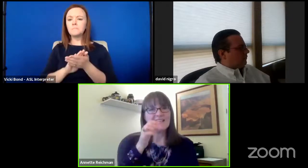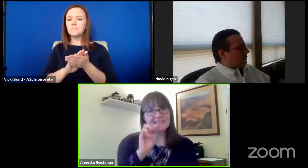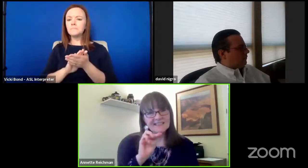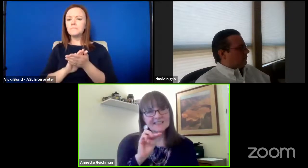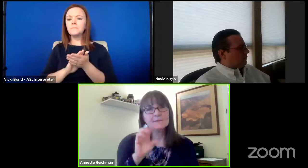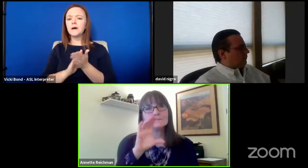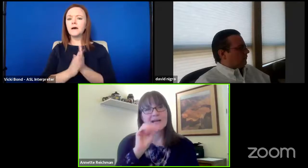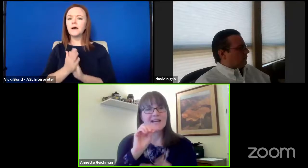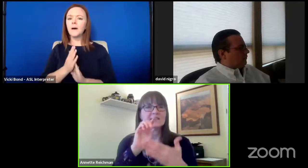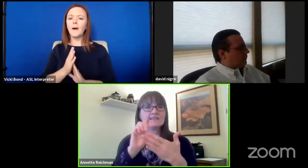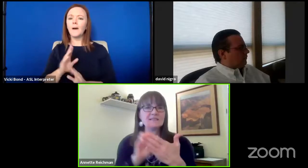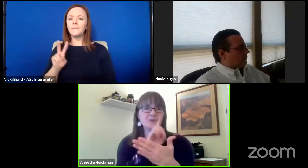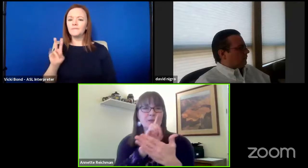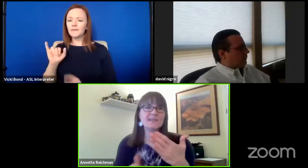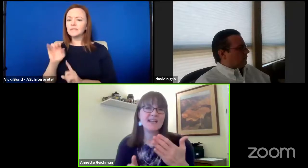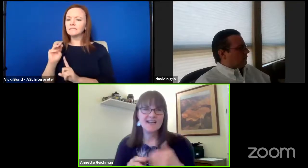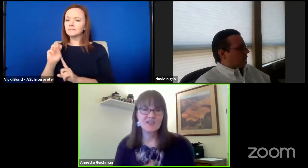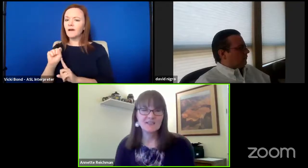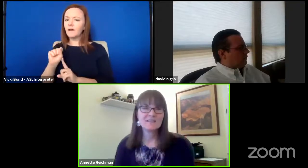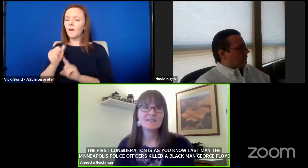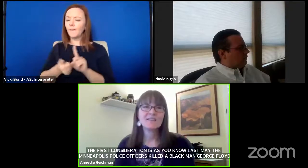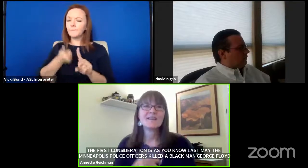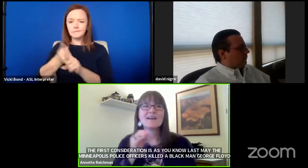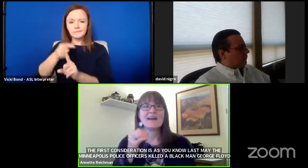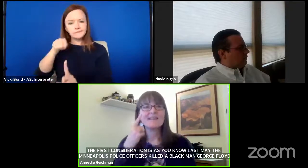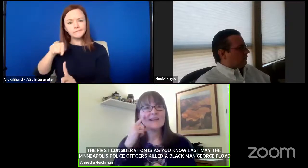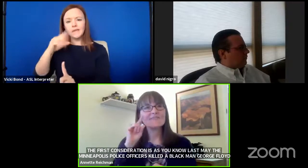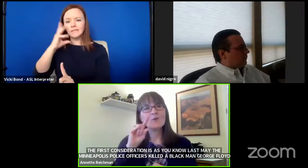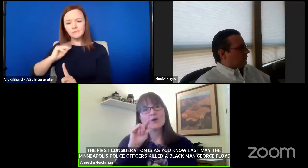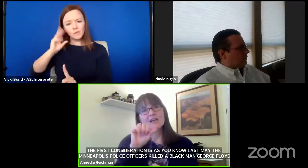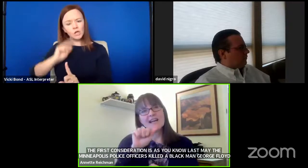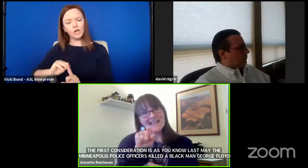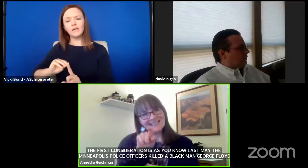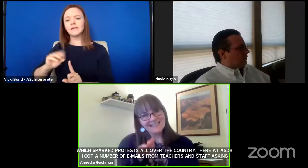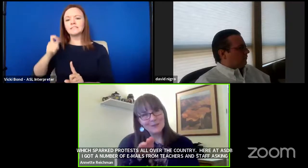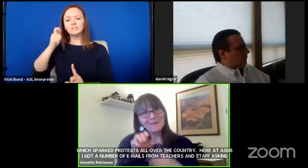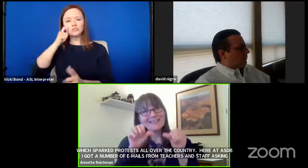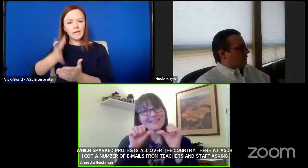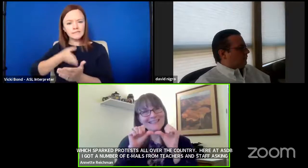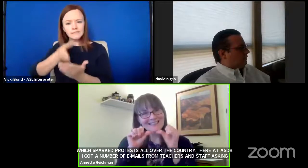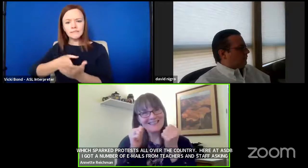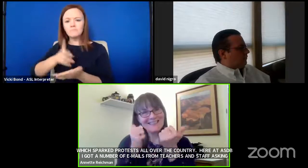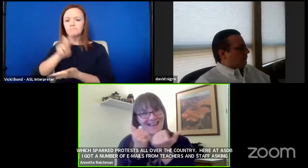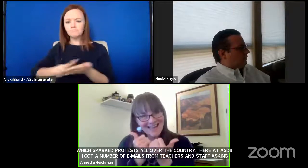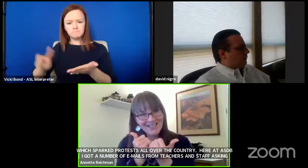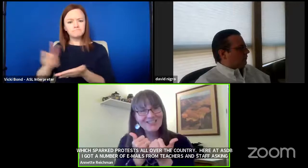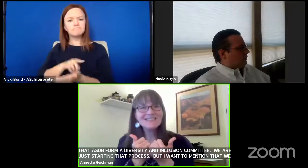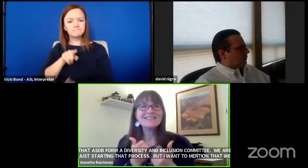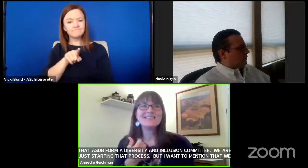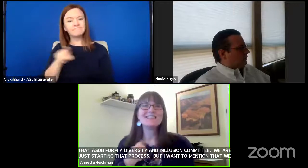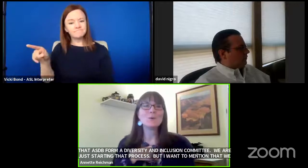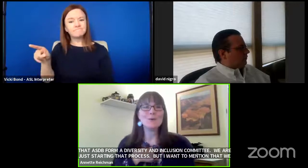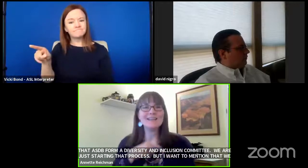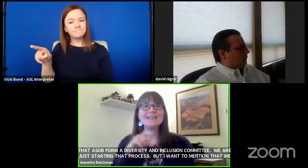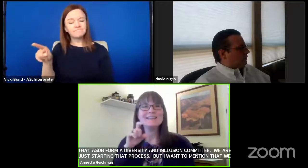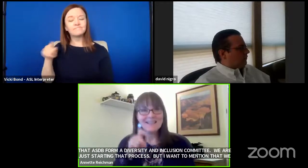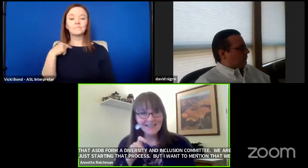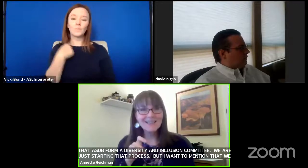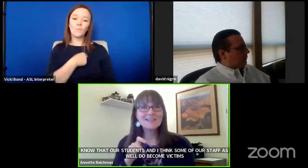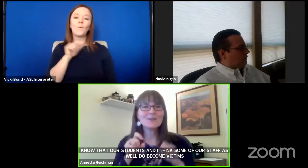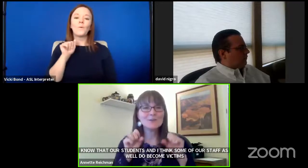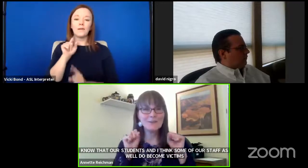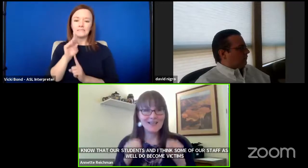of racism and discrimination. And that for ASDB as an agency,